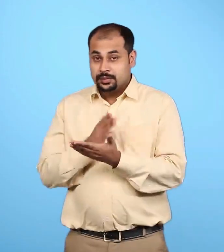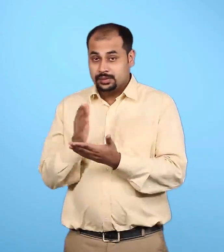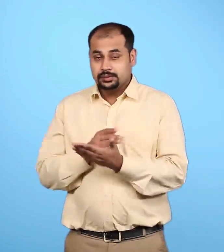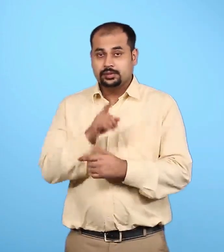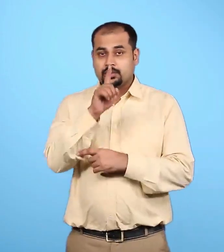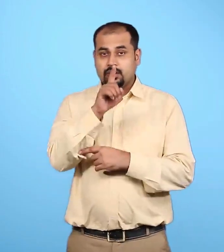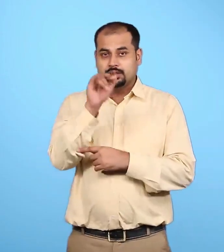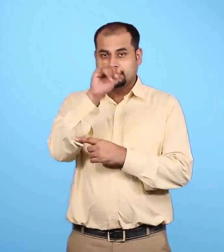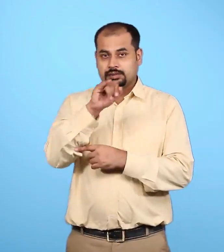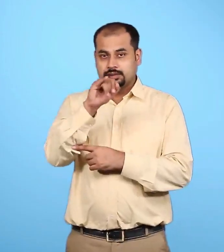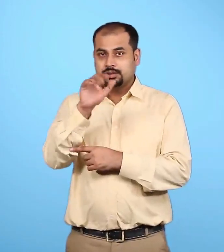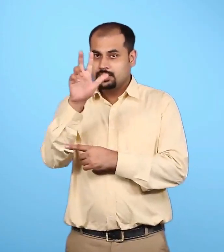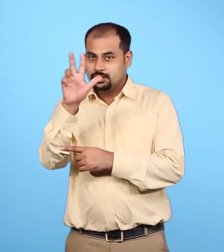Page 168.